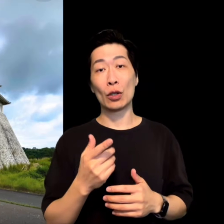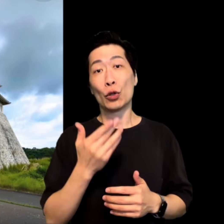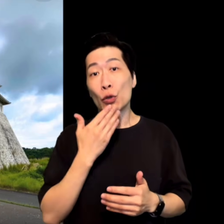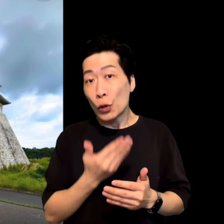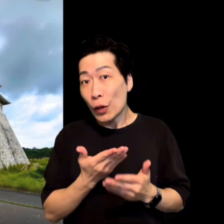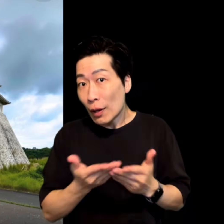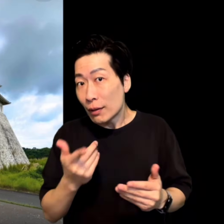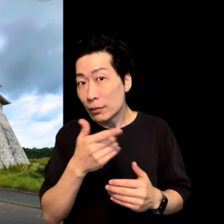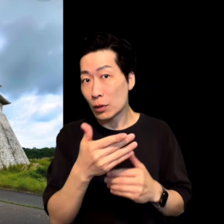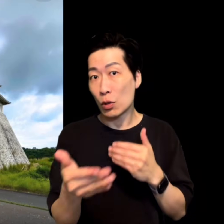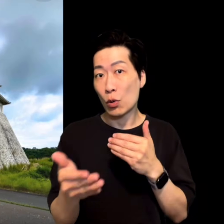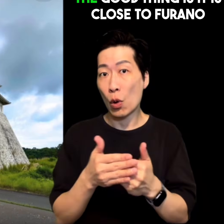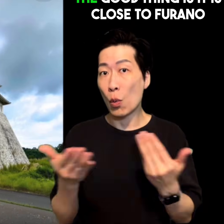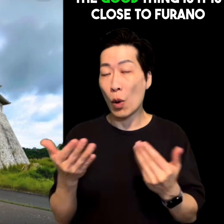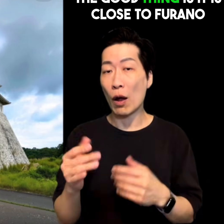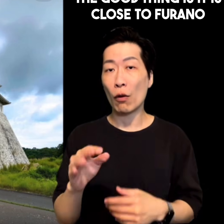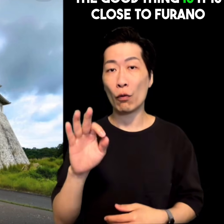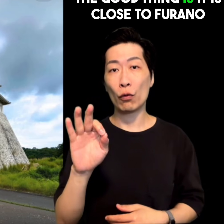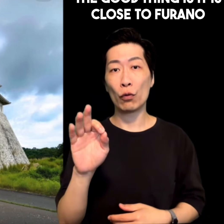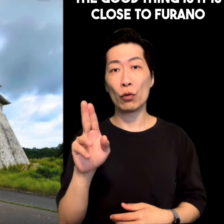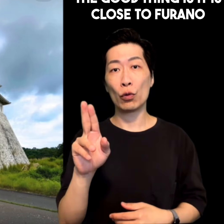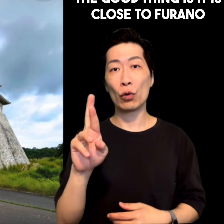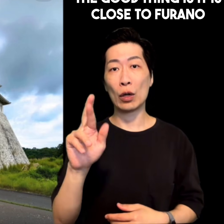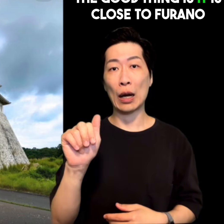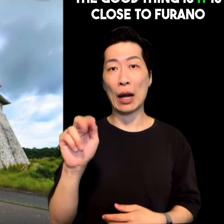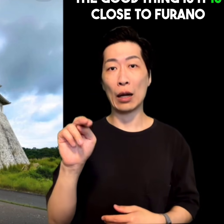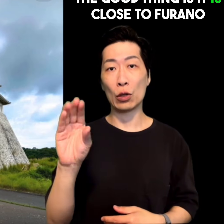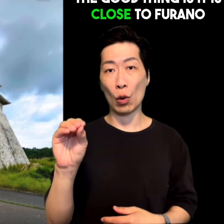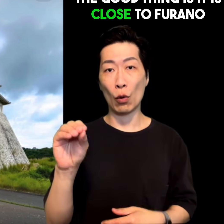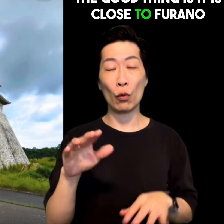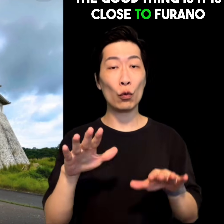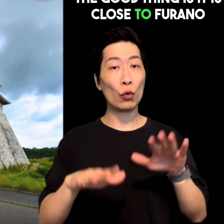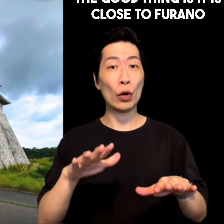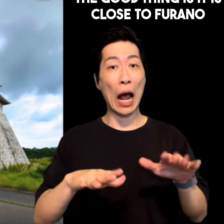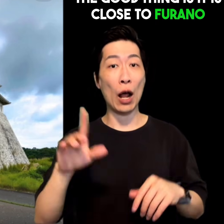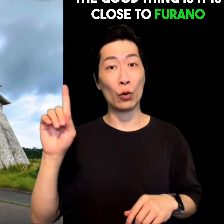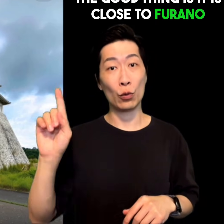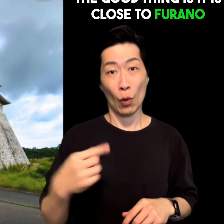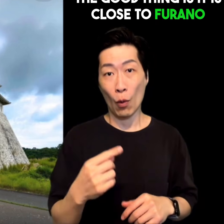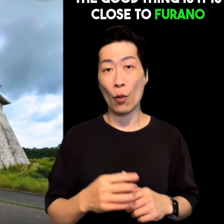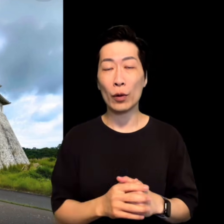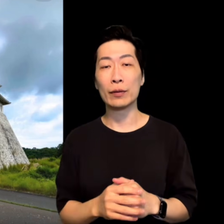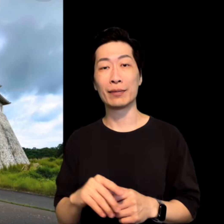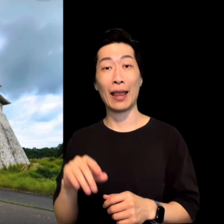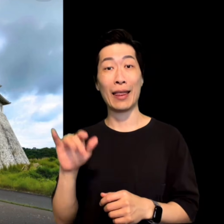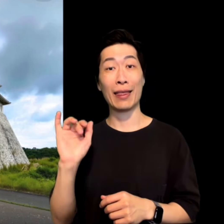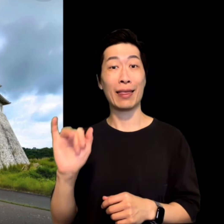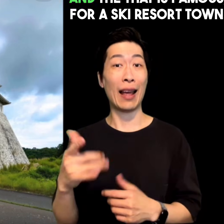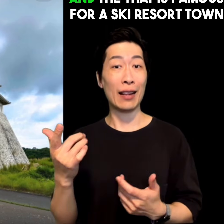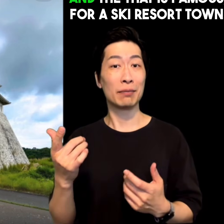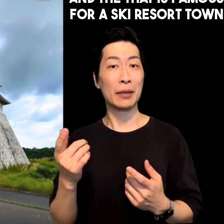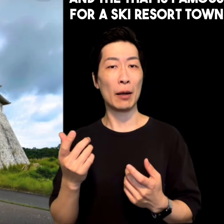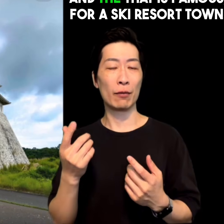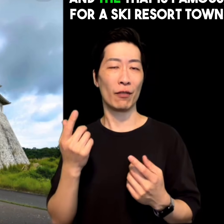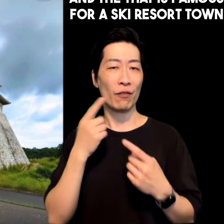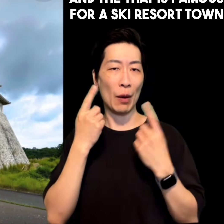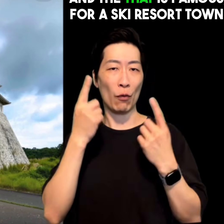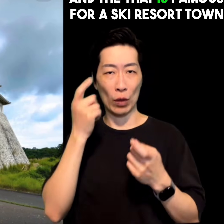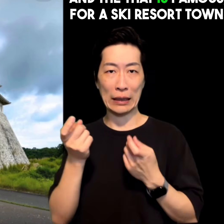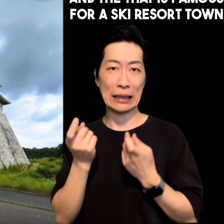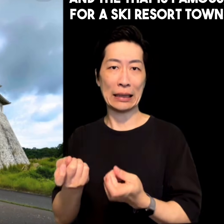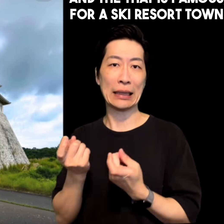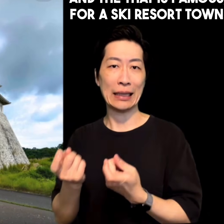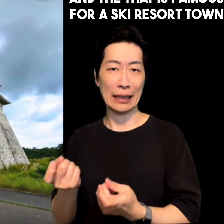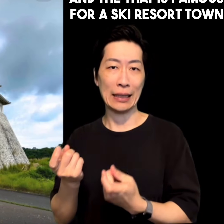tourists. And the good thing is, it is close to Furano, and